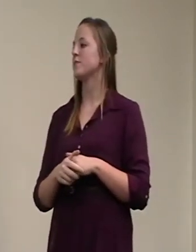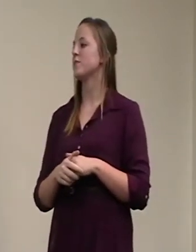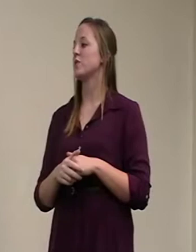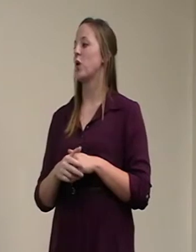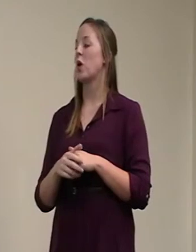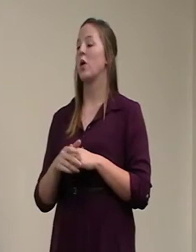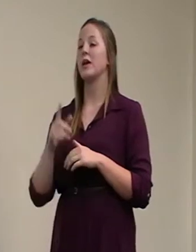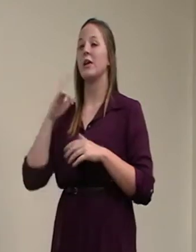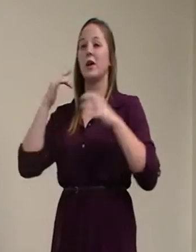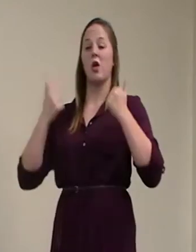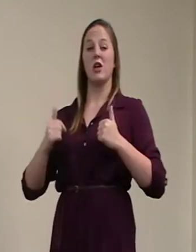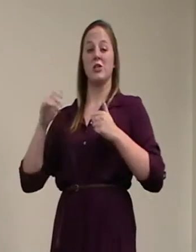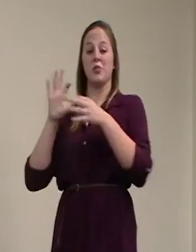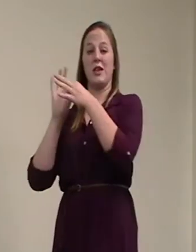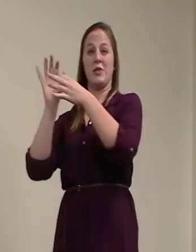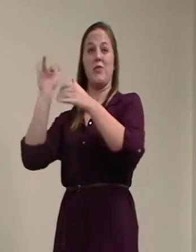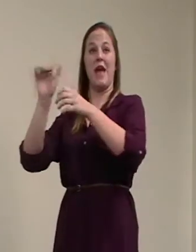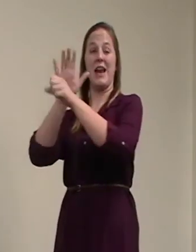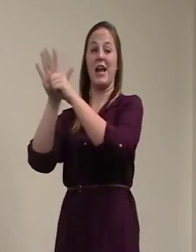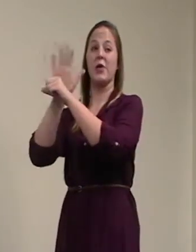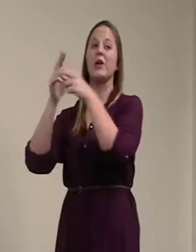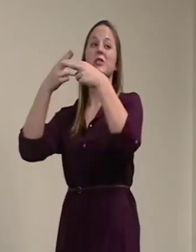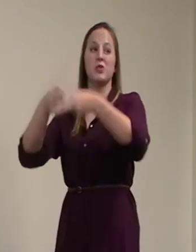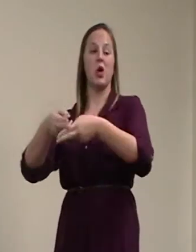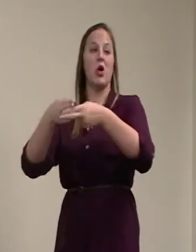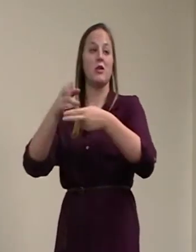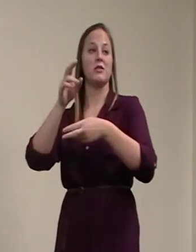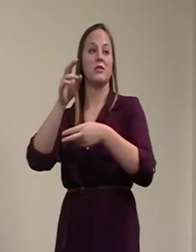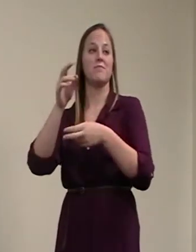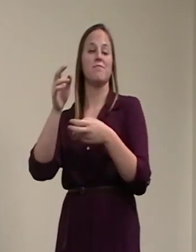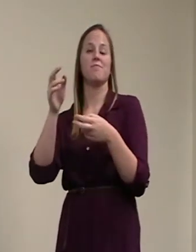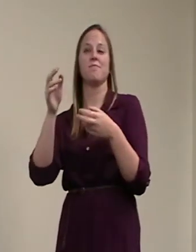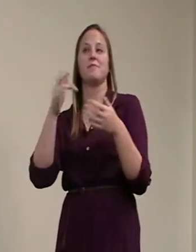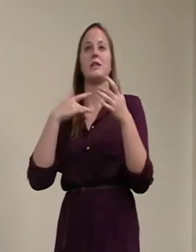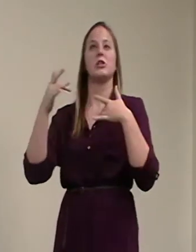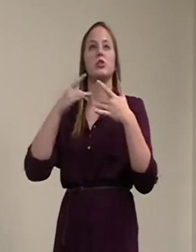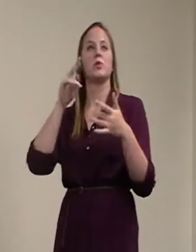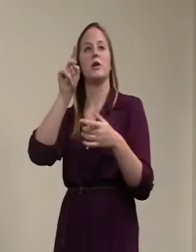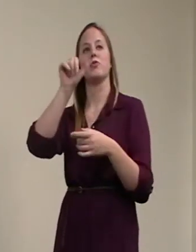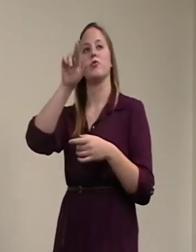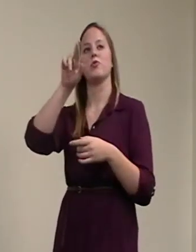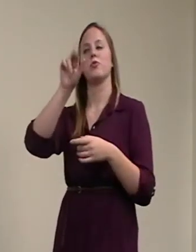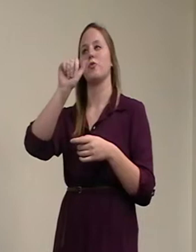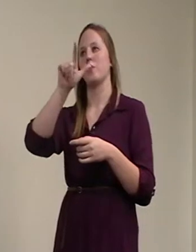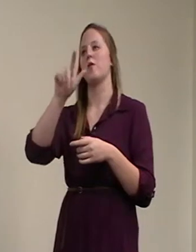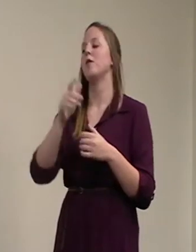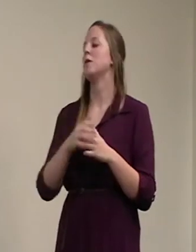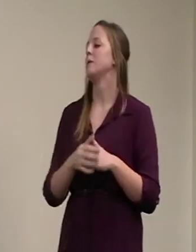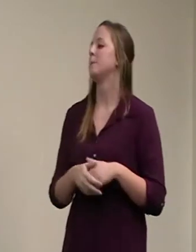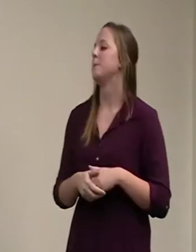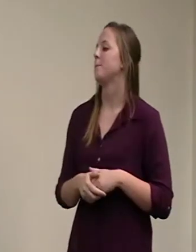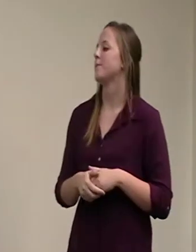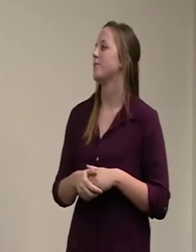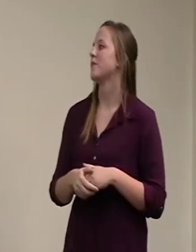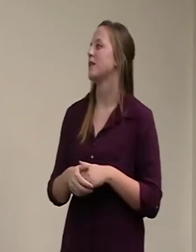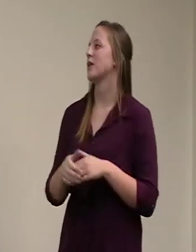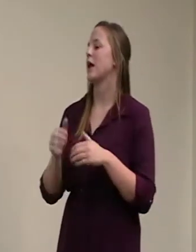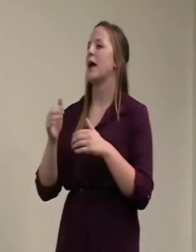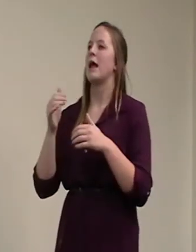loss. So you can have a hearing loss here, or you could have one in both places. Is